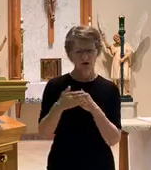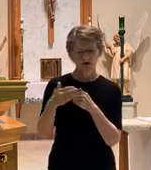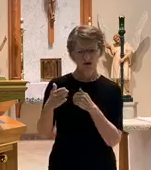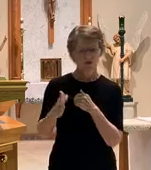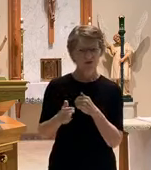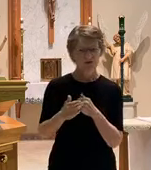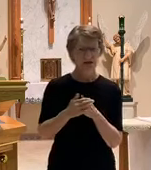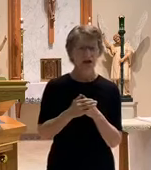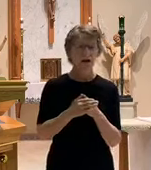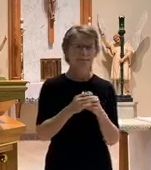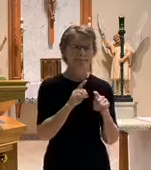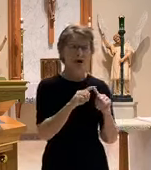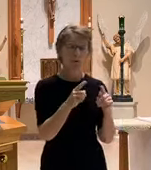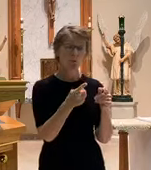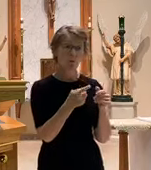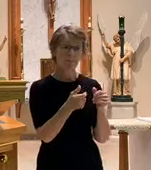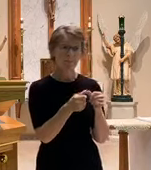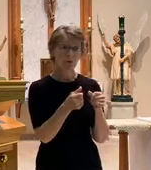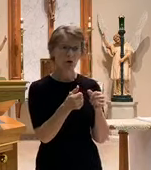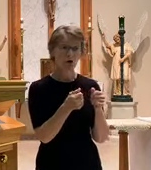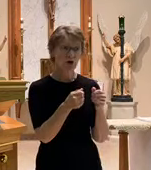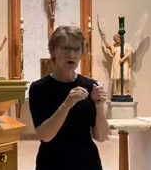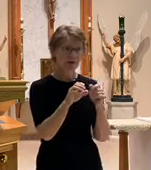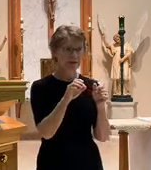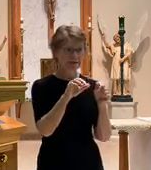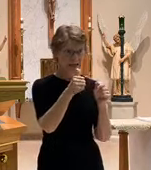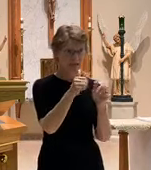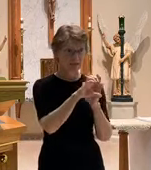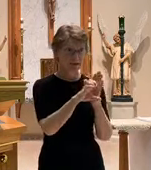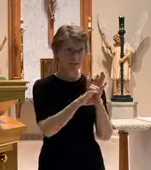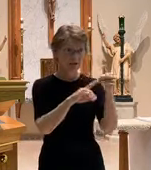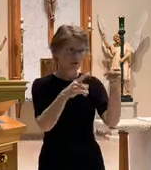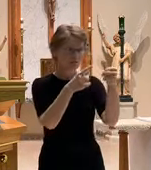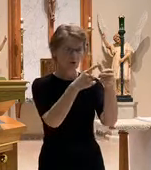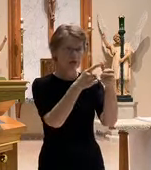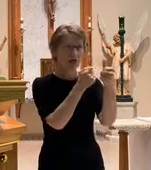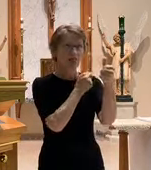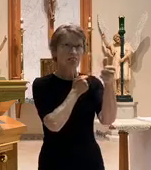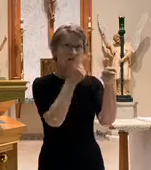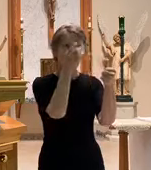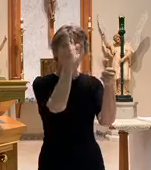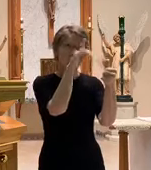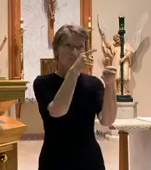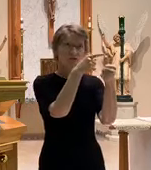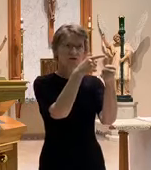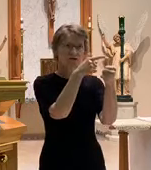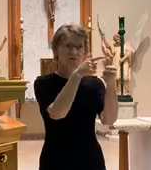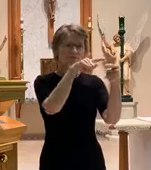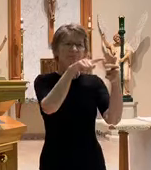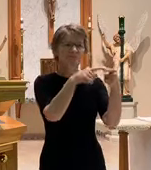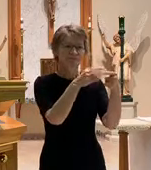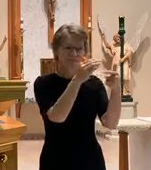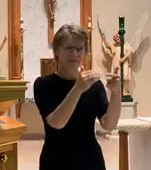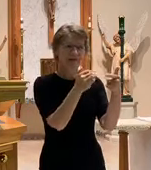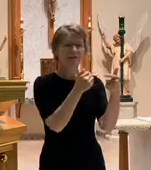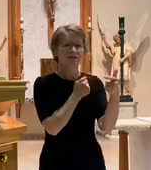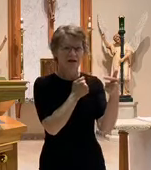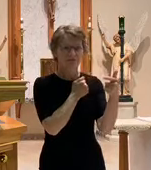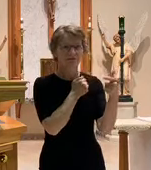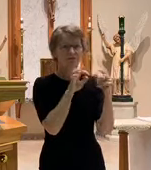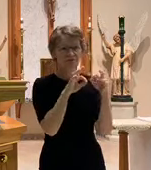But we need to have our priorities. But 10 times Jesus uses the word